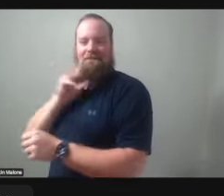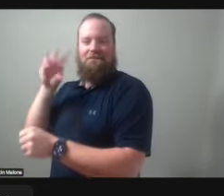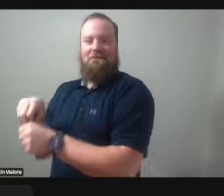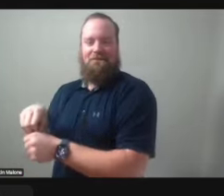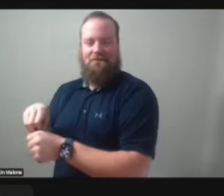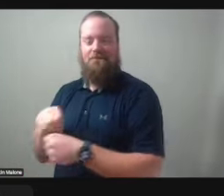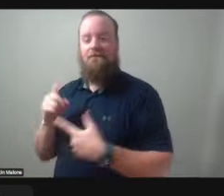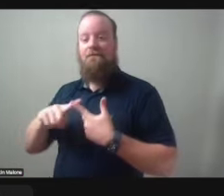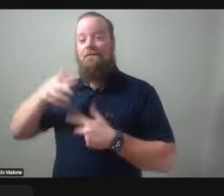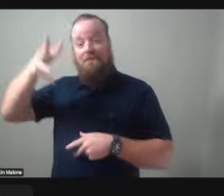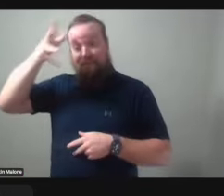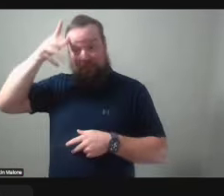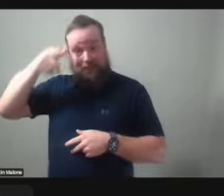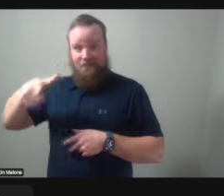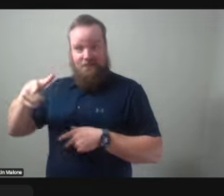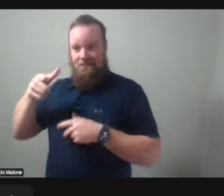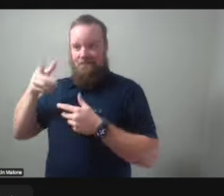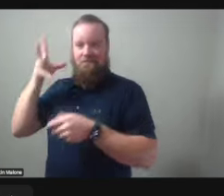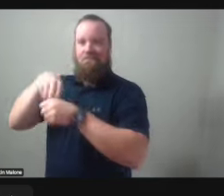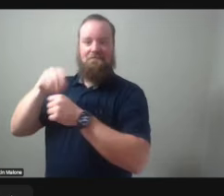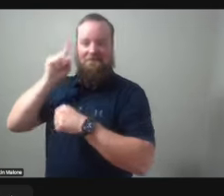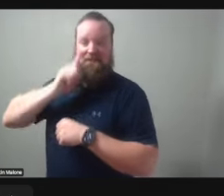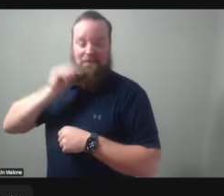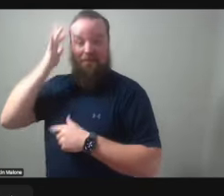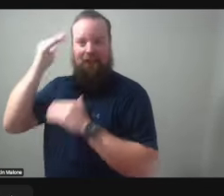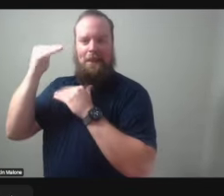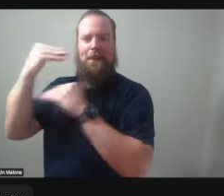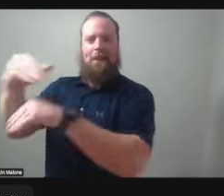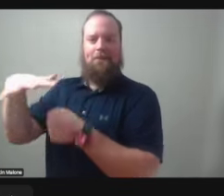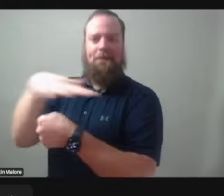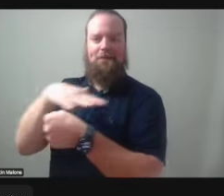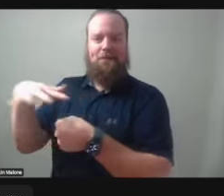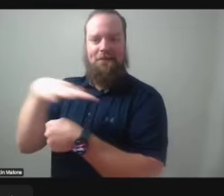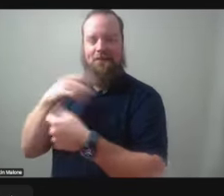interesting. We all have these different identities, but we do consider ourselves deaf.